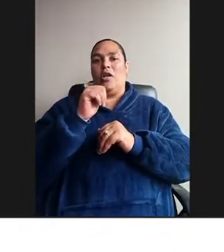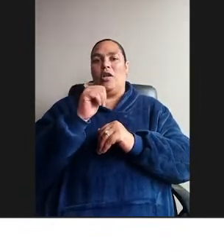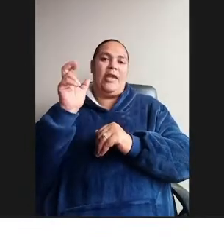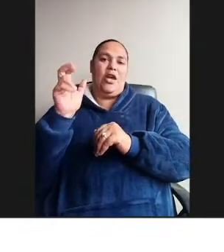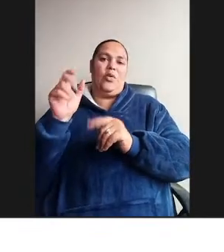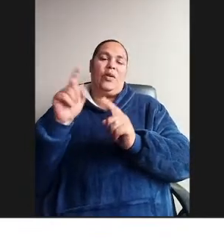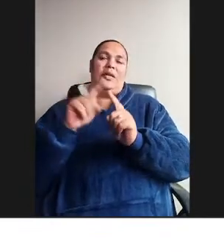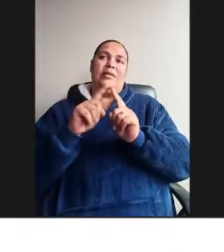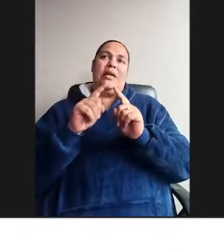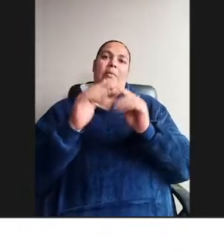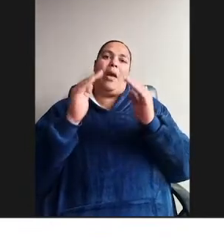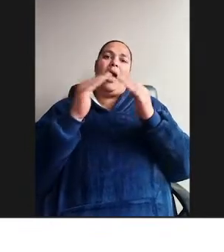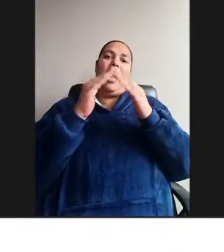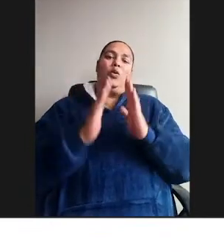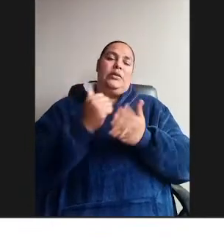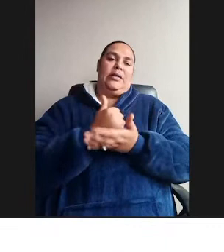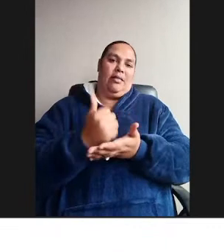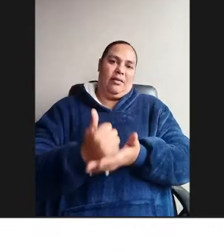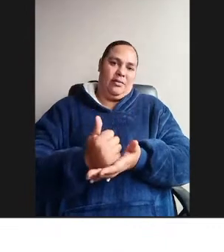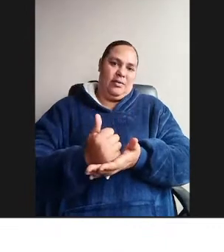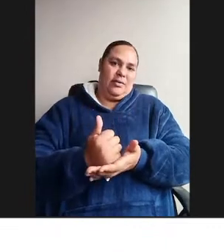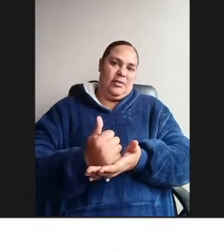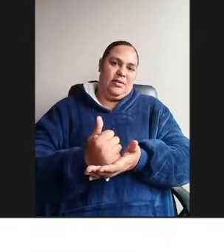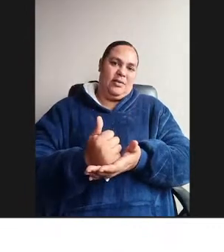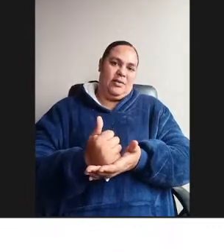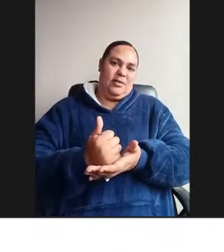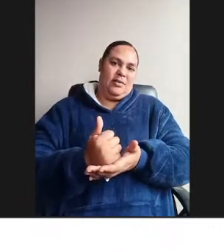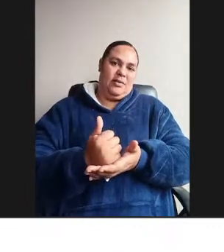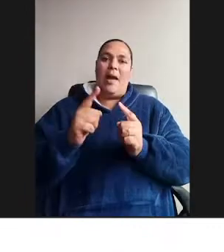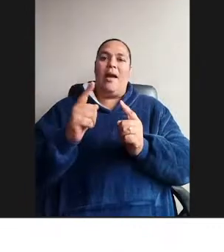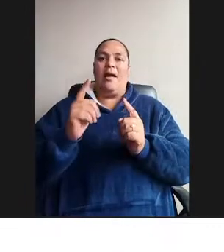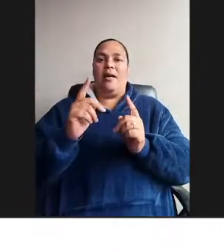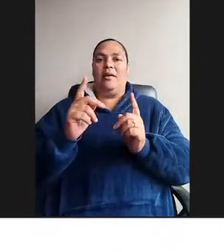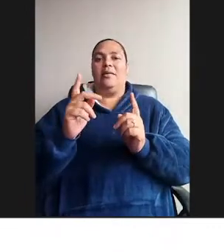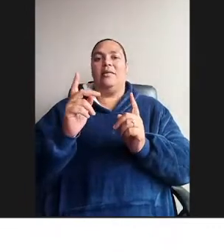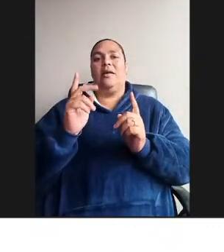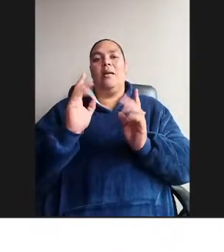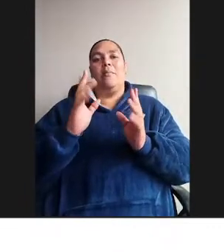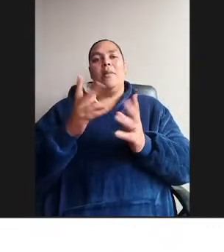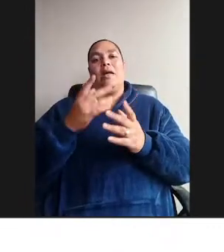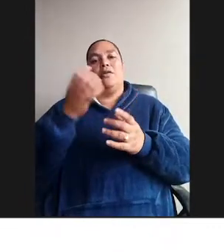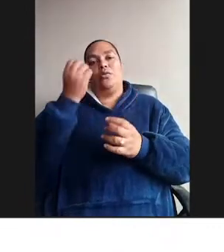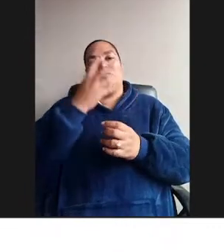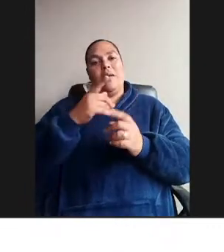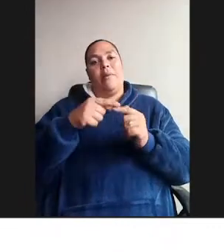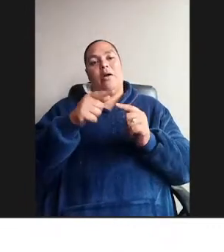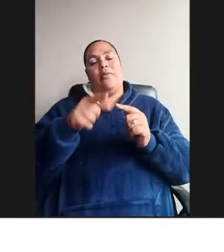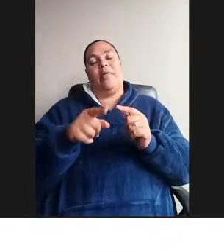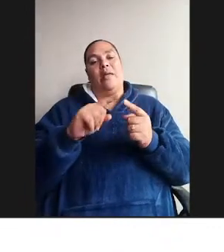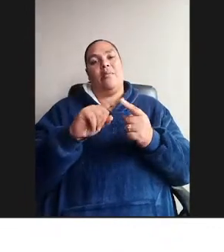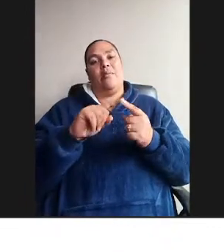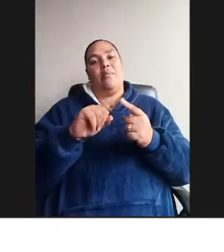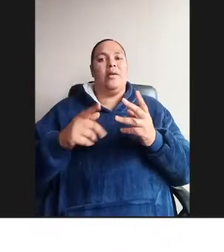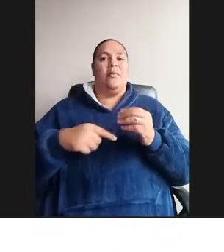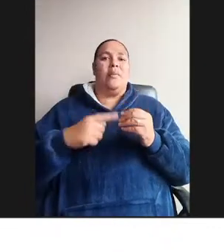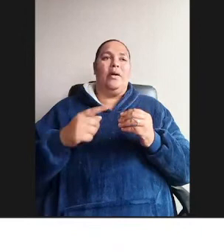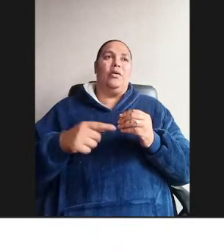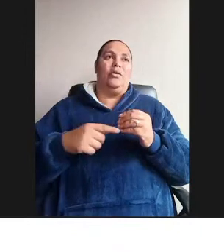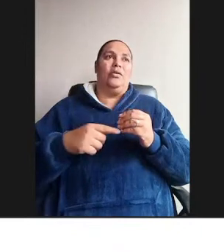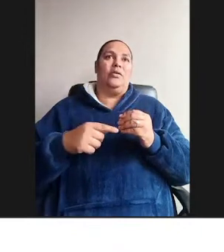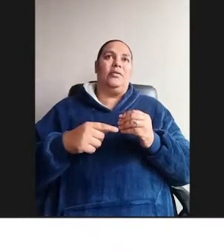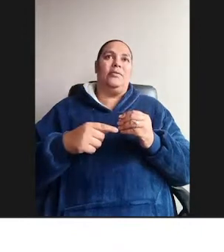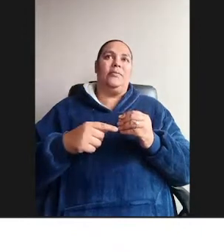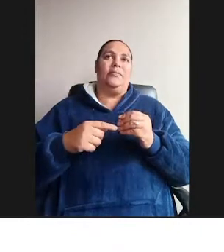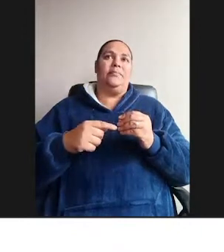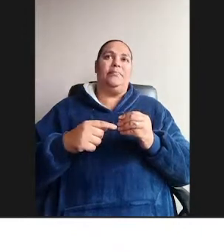sittings. But then just to make mention on that latter point on the